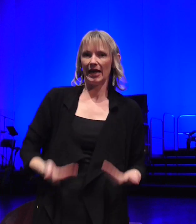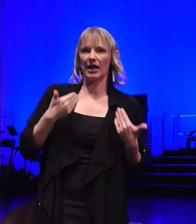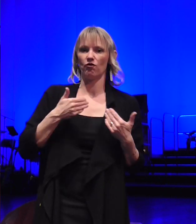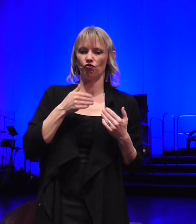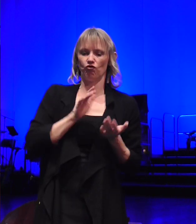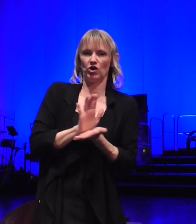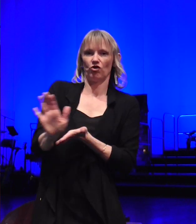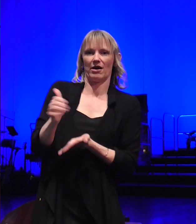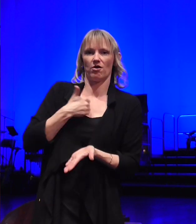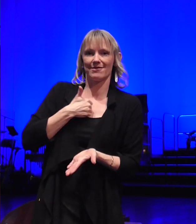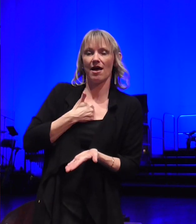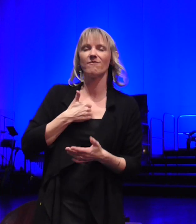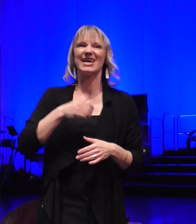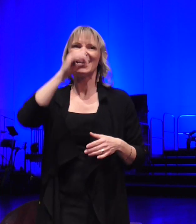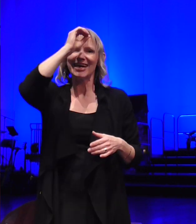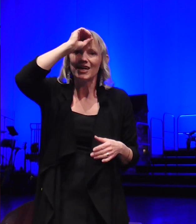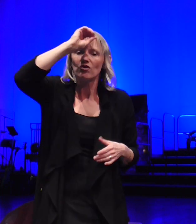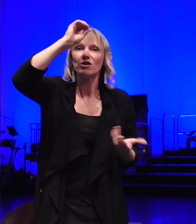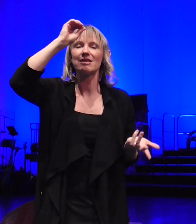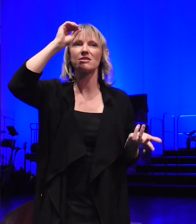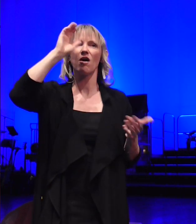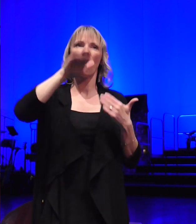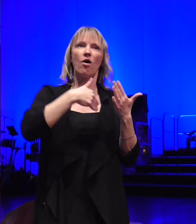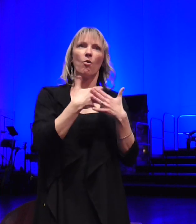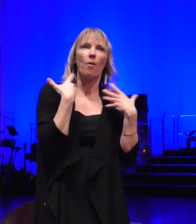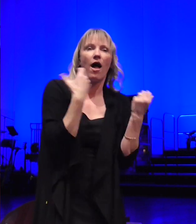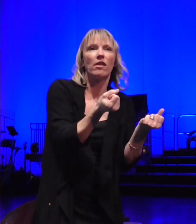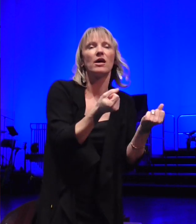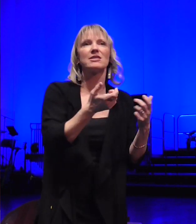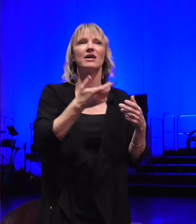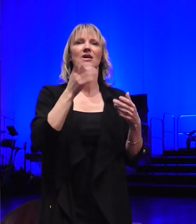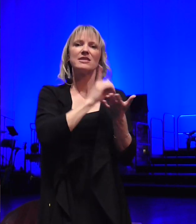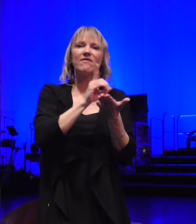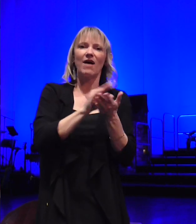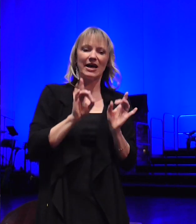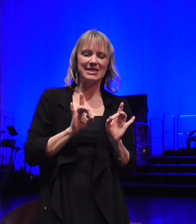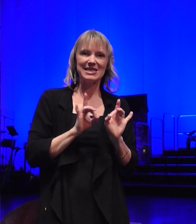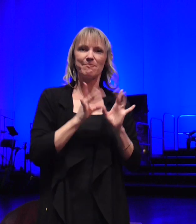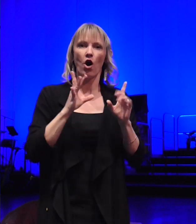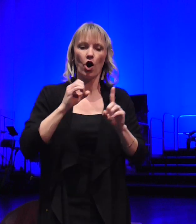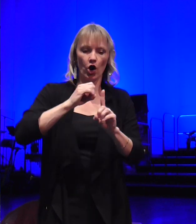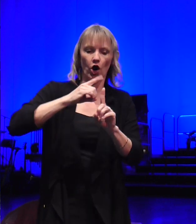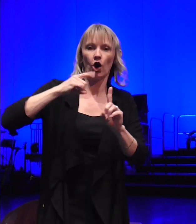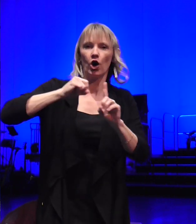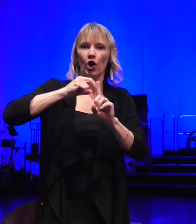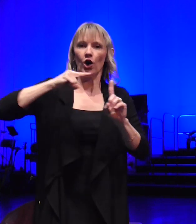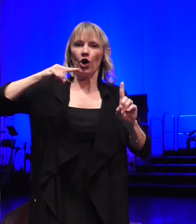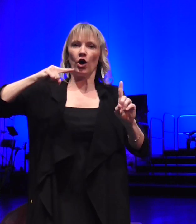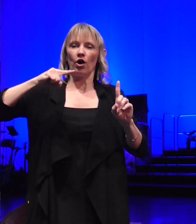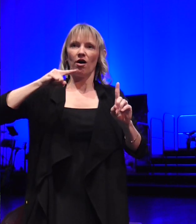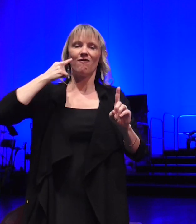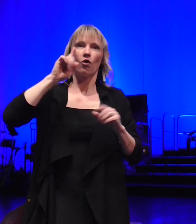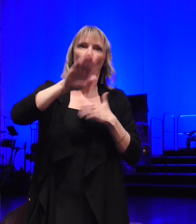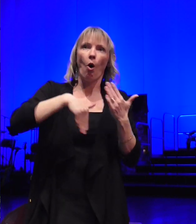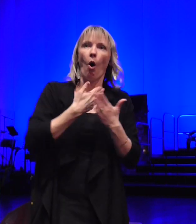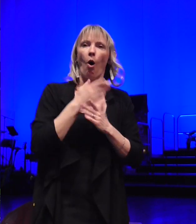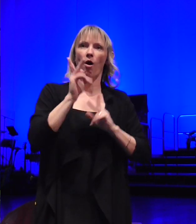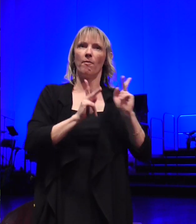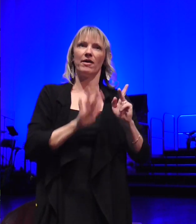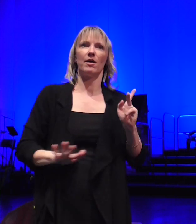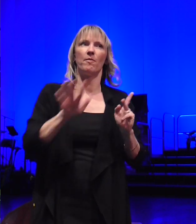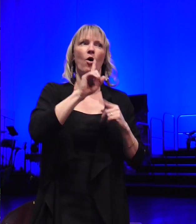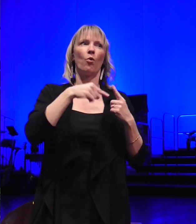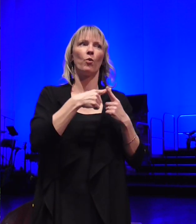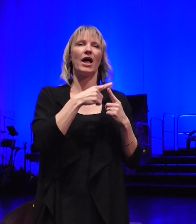ignorance of that all is wellness, that hope, and that divine spark available for all humanity when we act out of